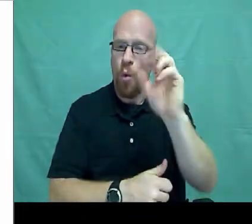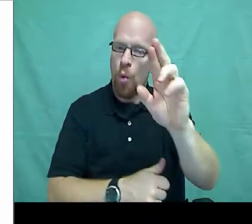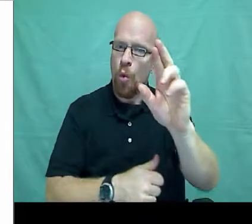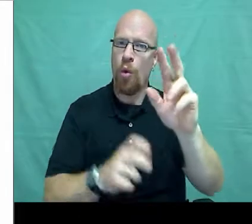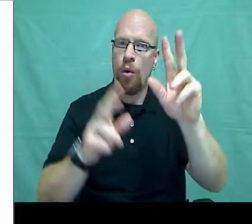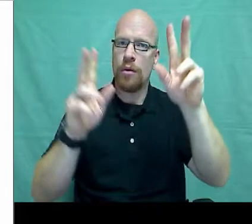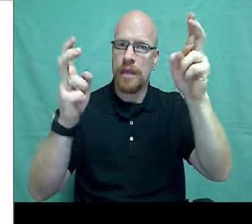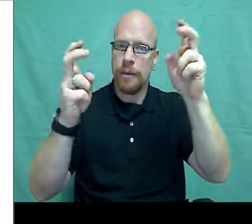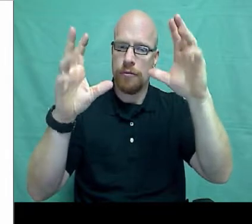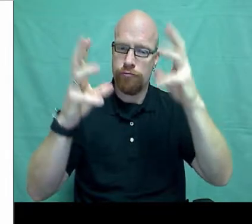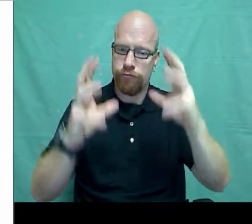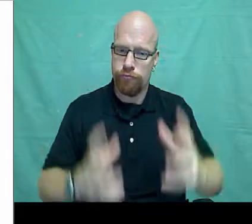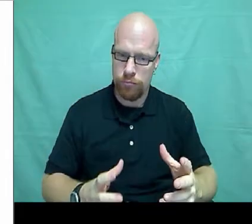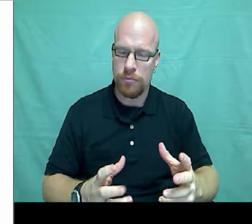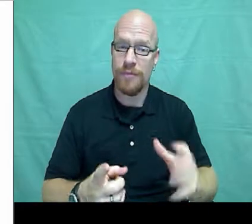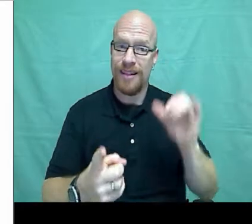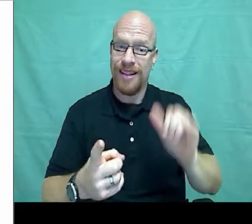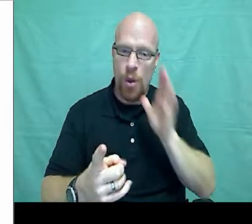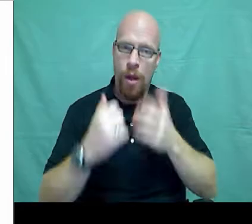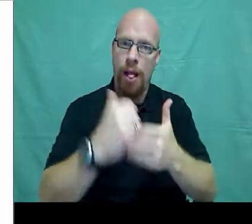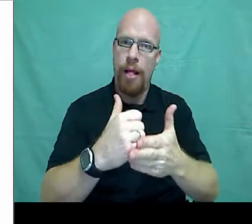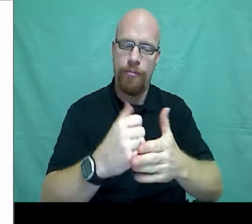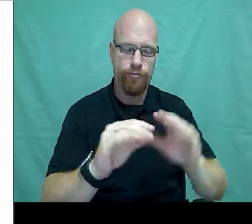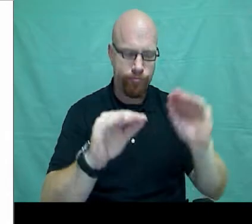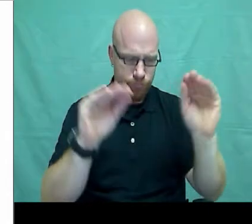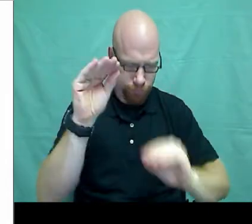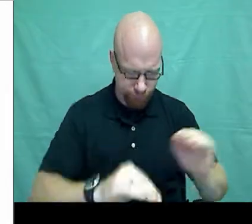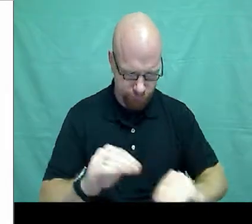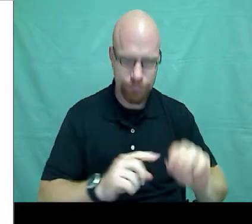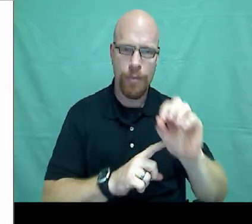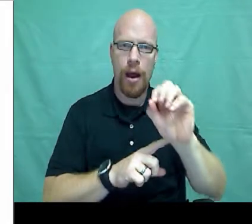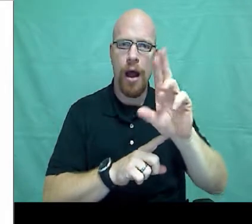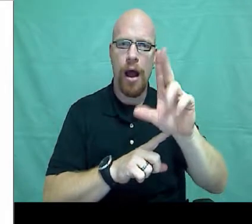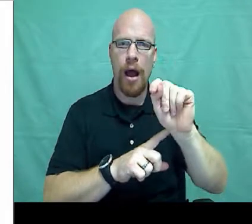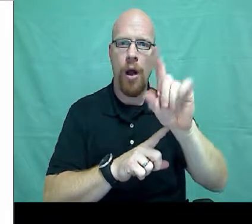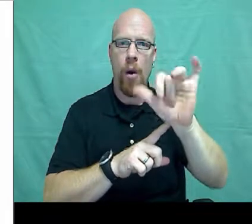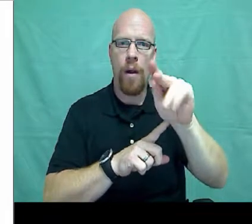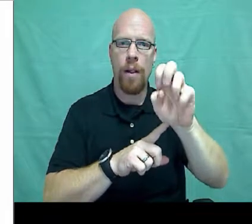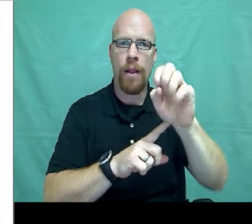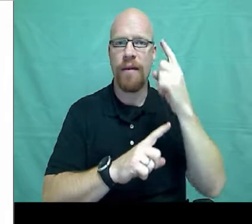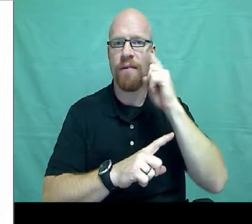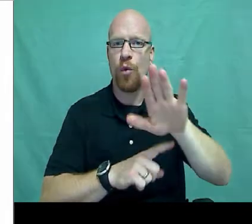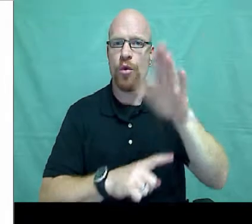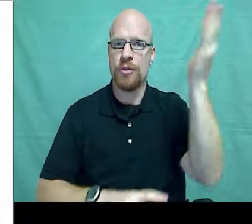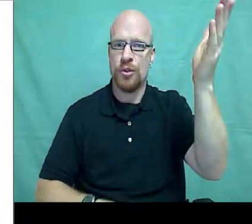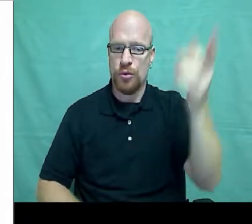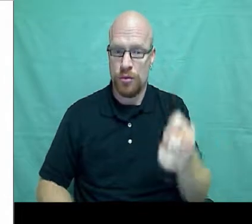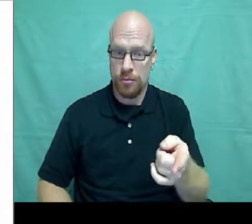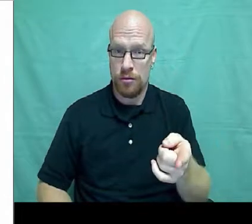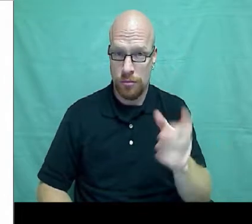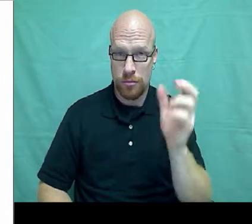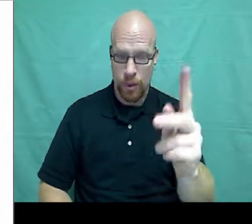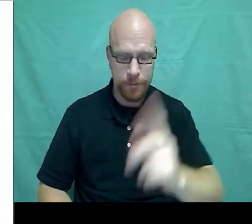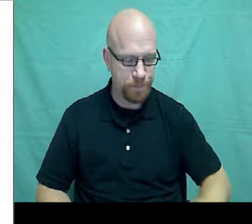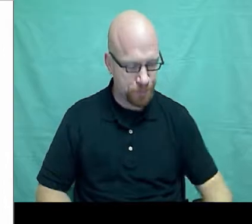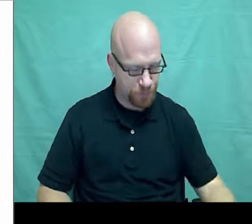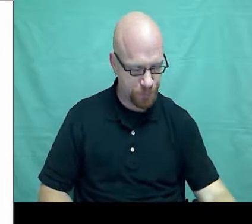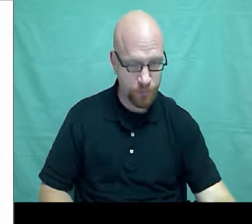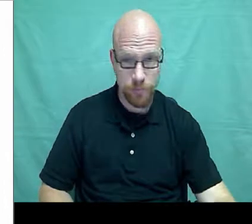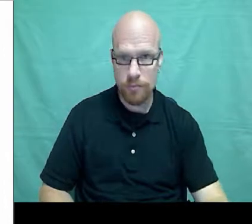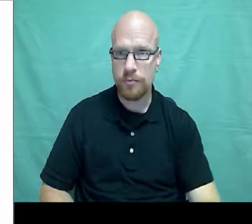as you choose, either by topic or by time. This will help you organize your outline for your